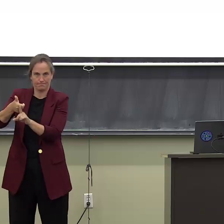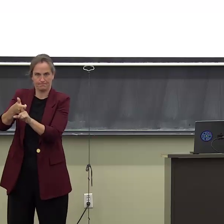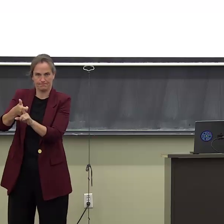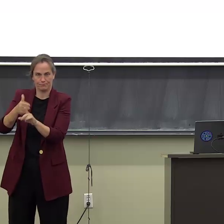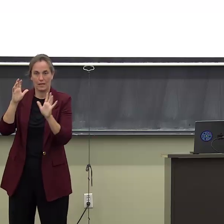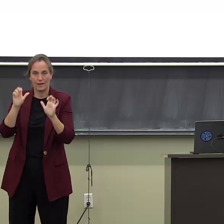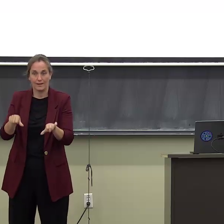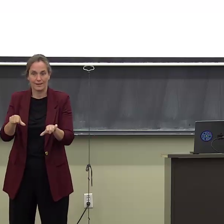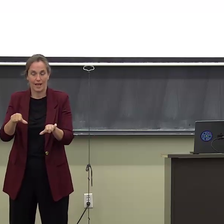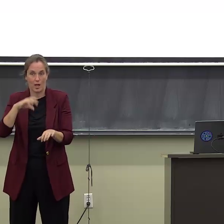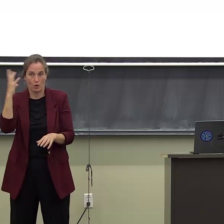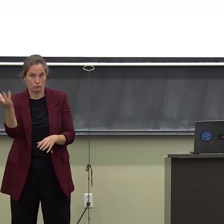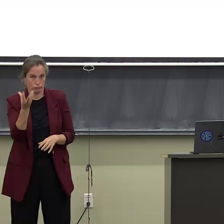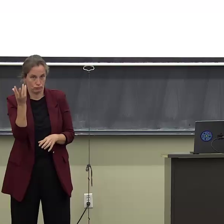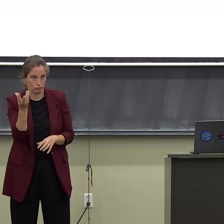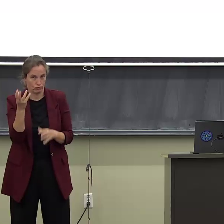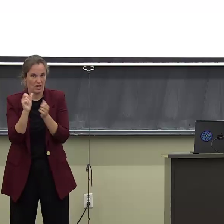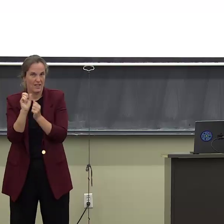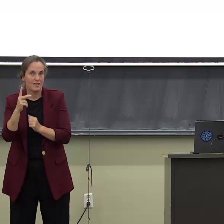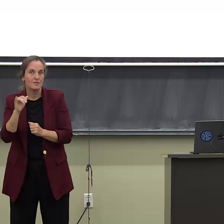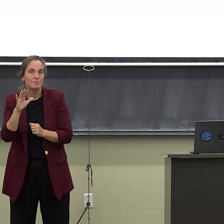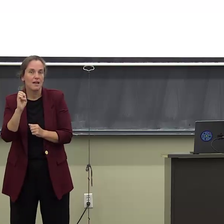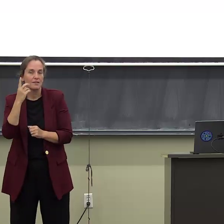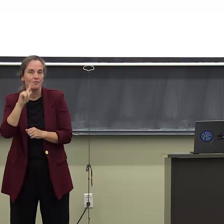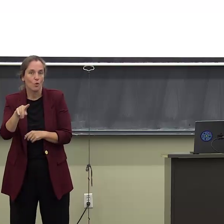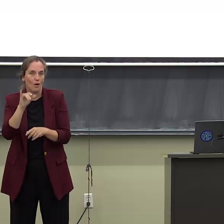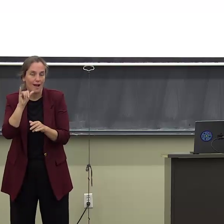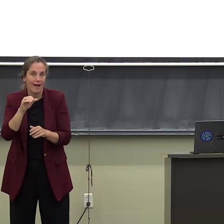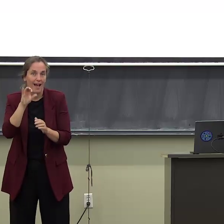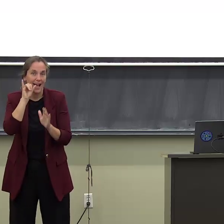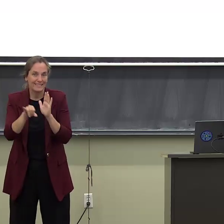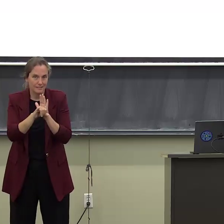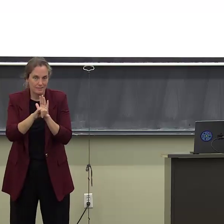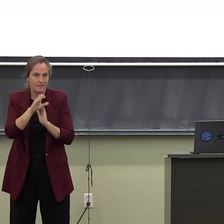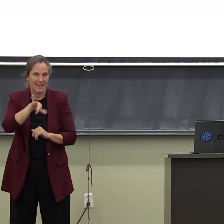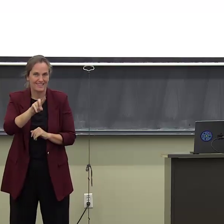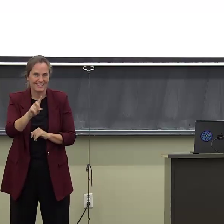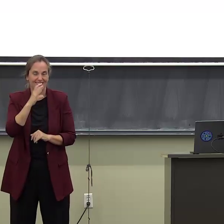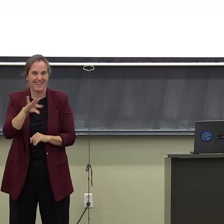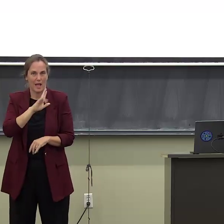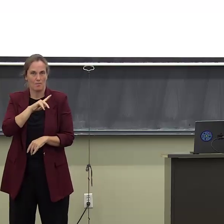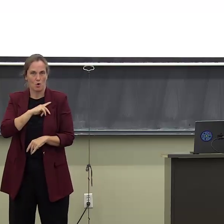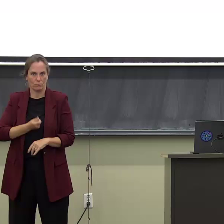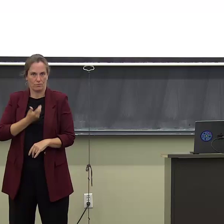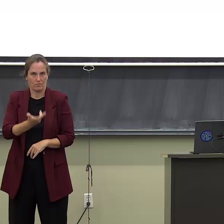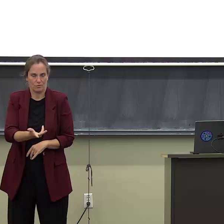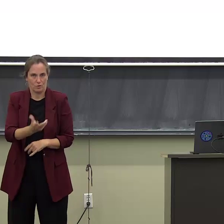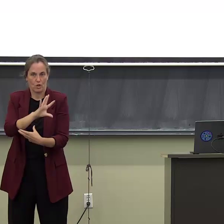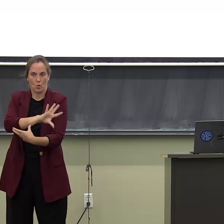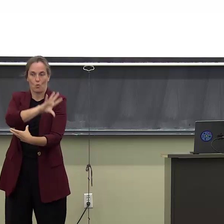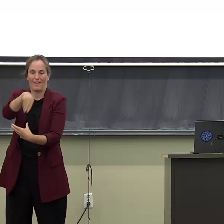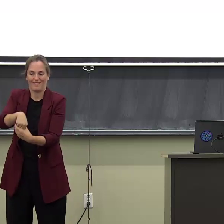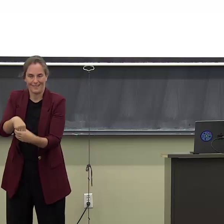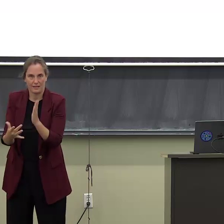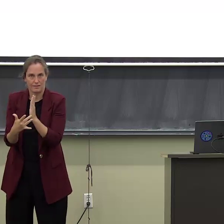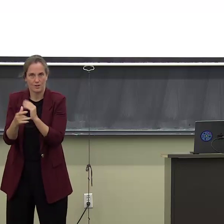hold the space for identity, for personal expressions, in a technological space, which is